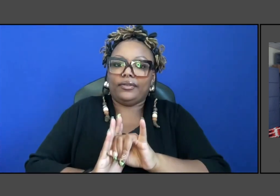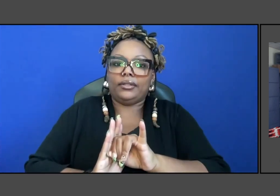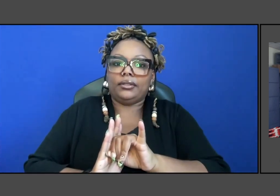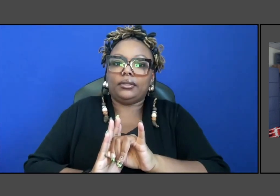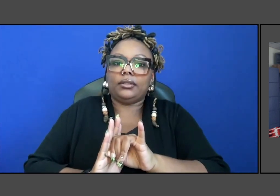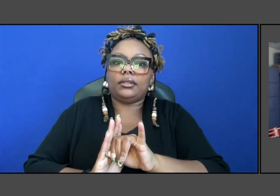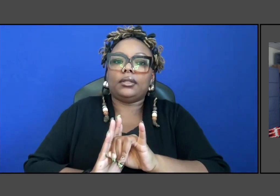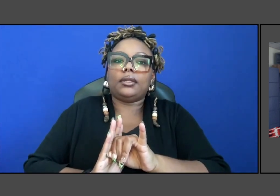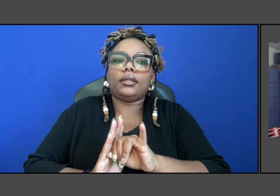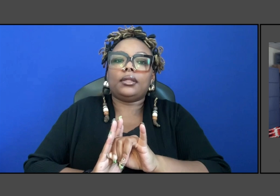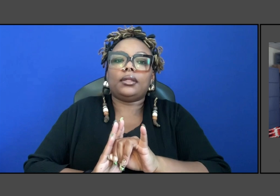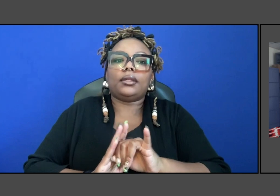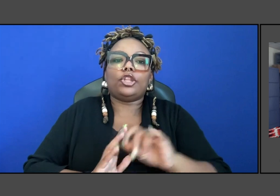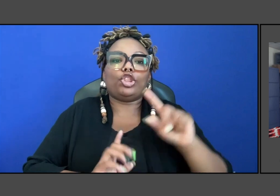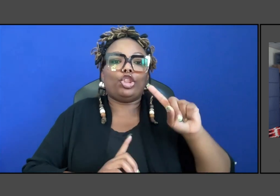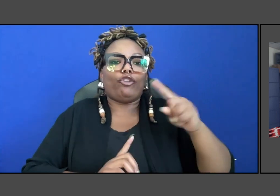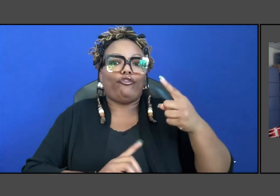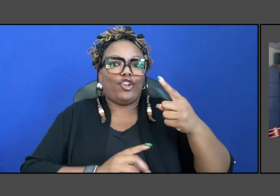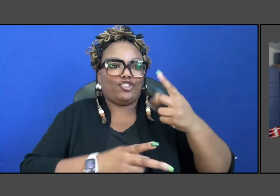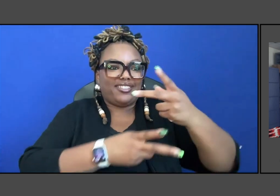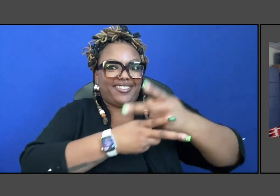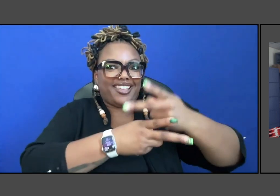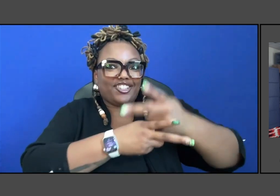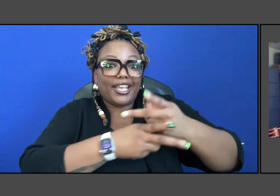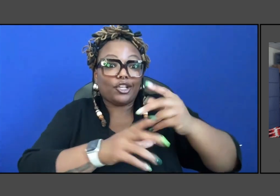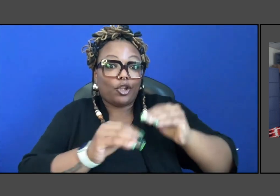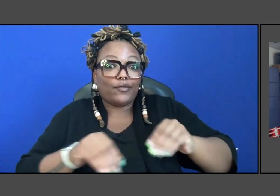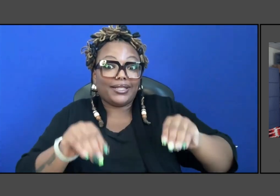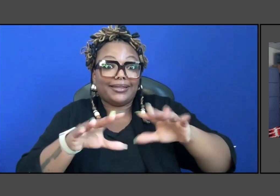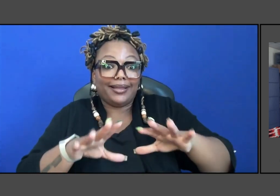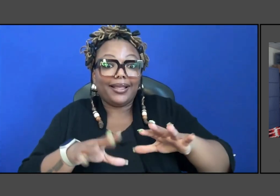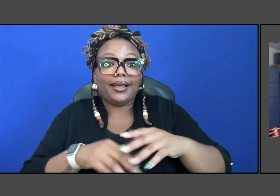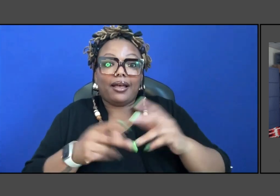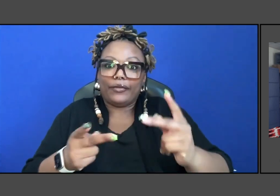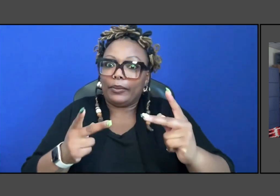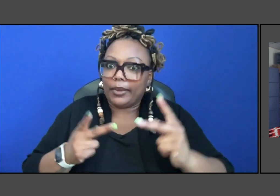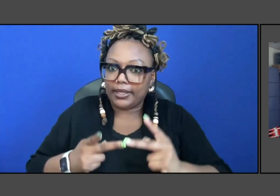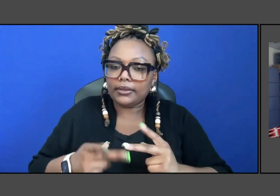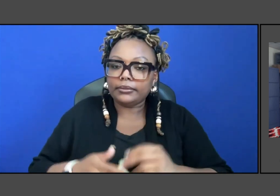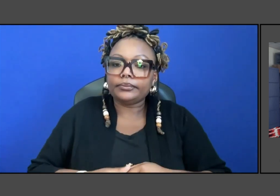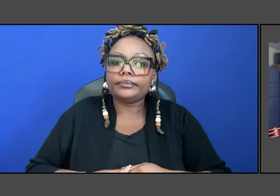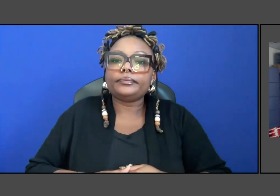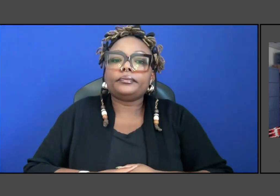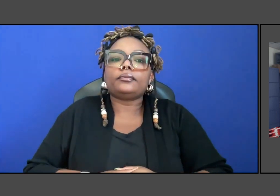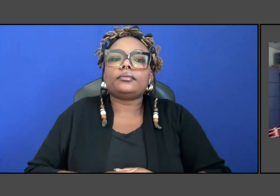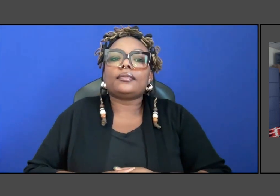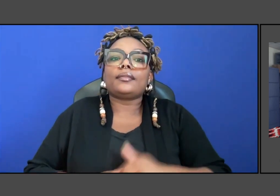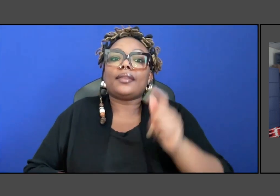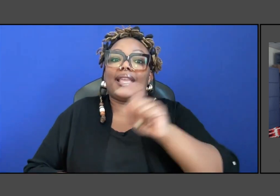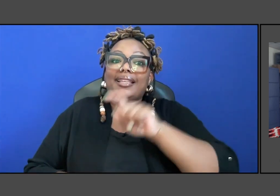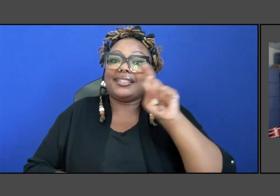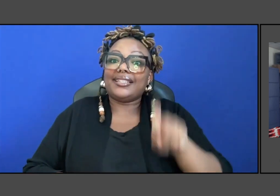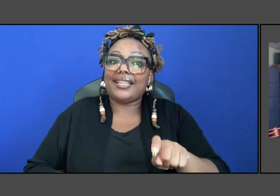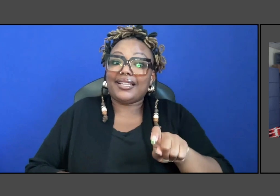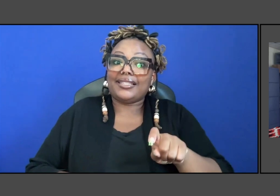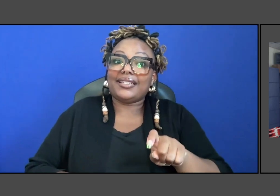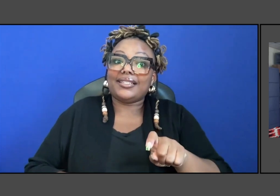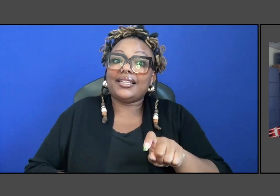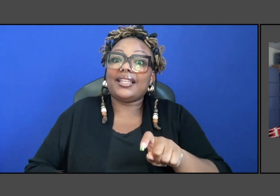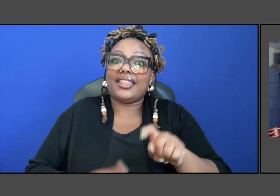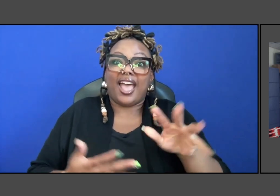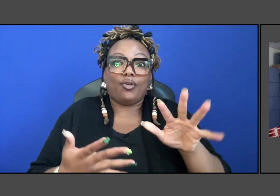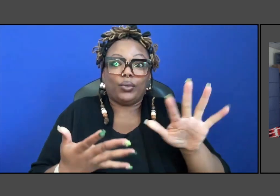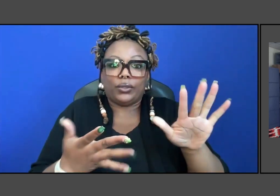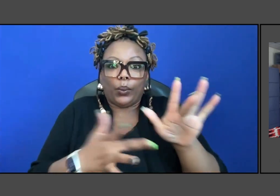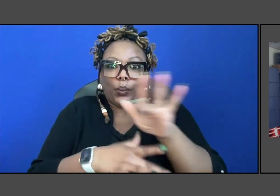original caretakers of a place. And of course, in Texas, that was erased greatly. And yet we know there were